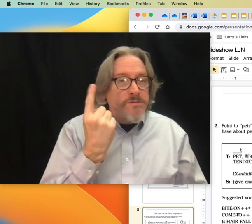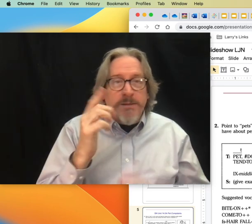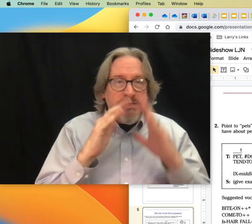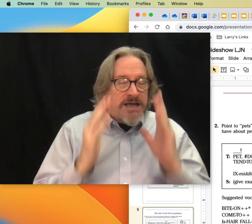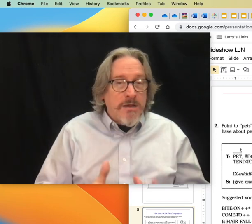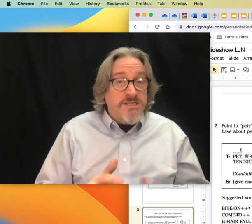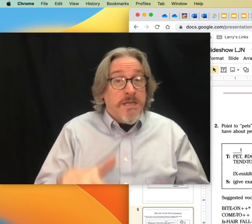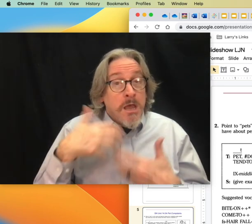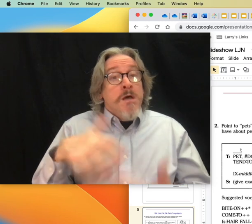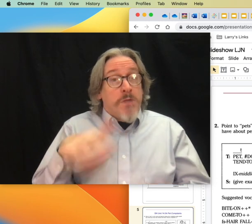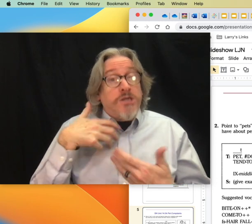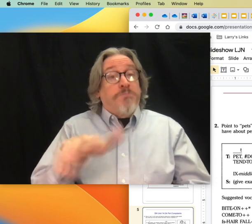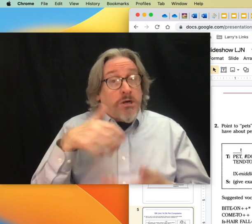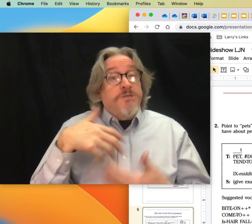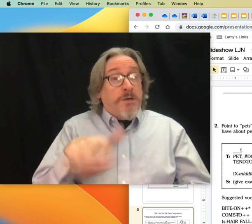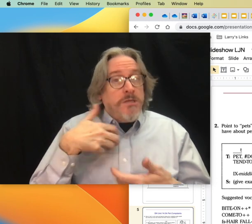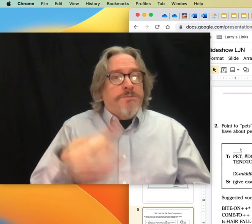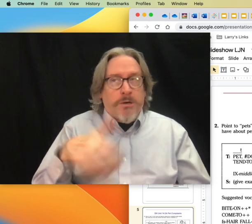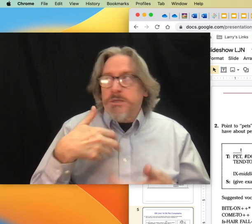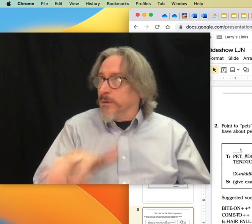someone comes up to the house.